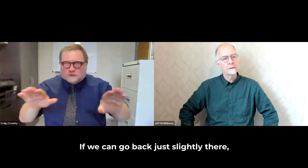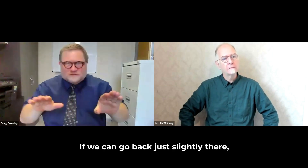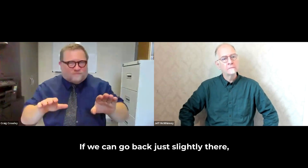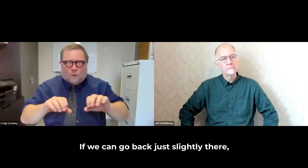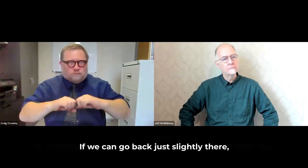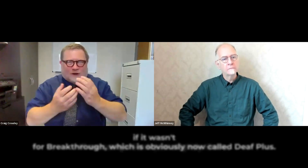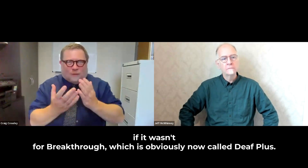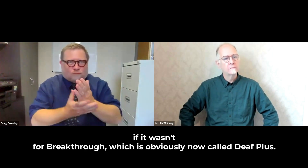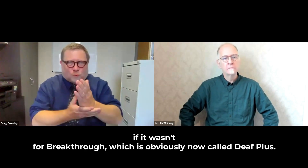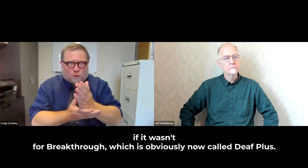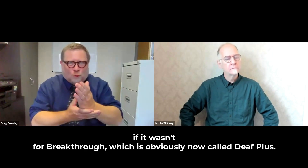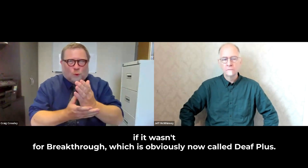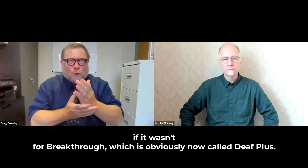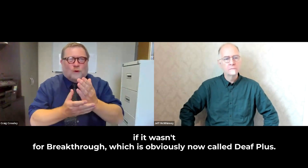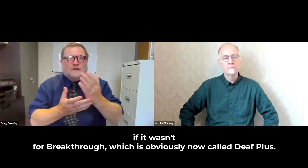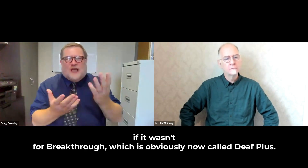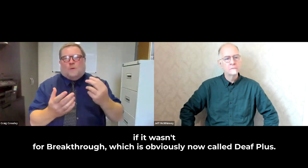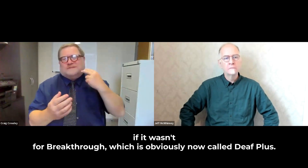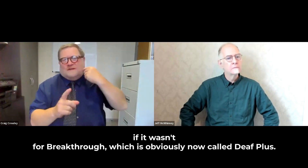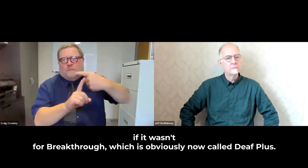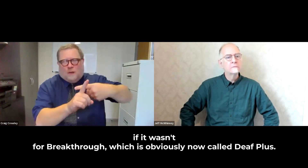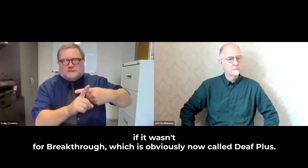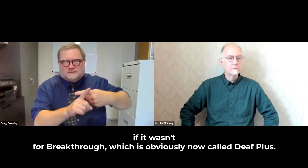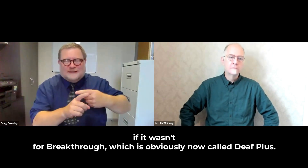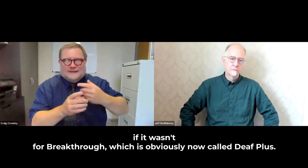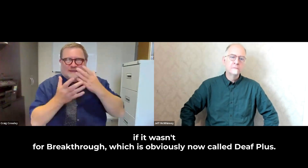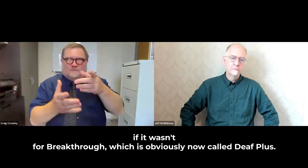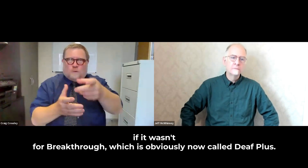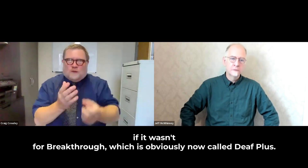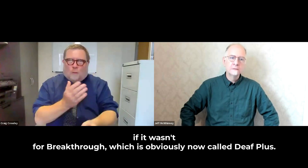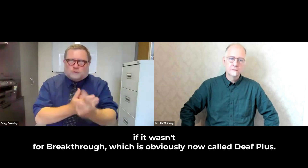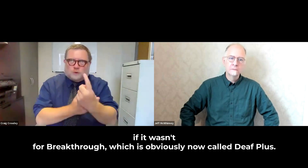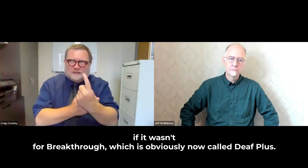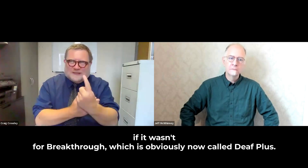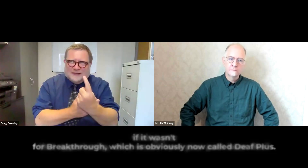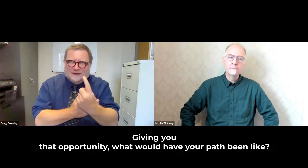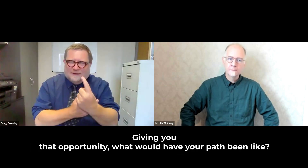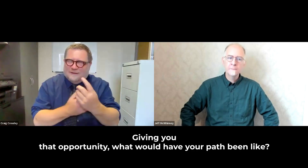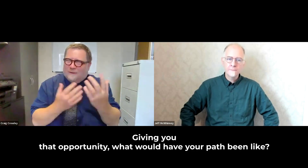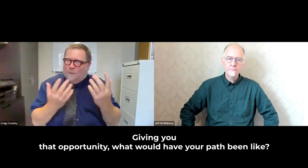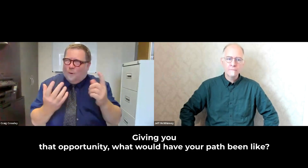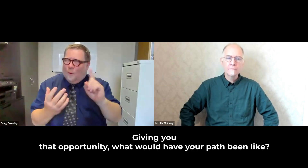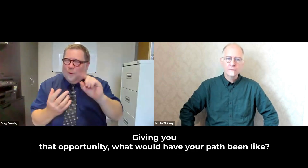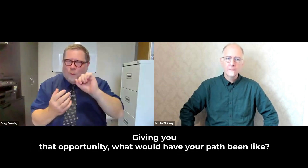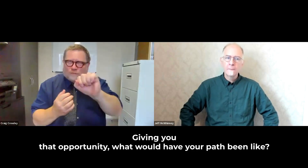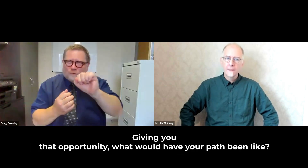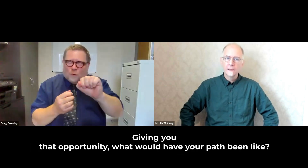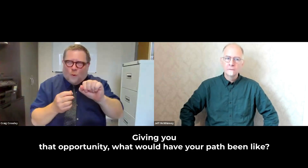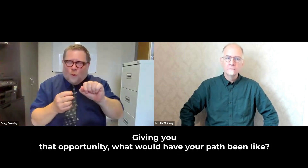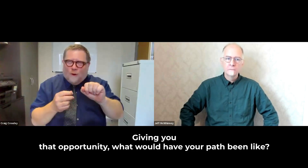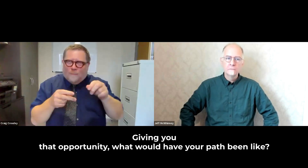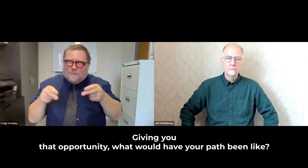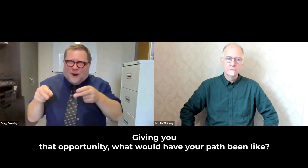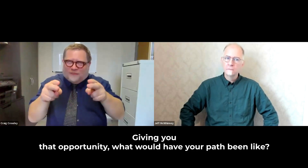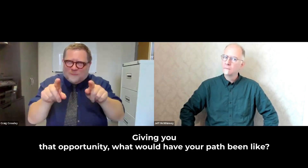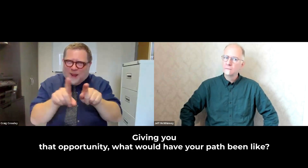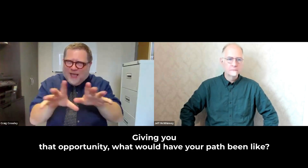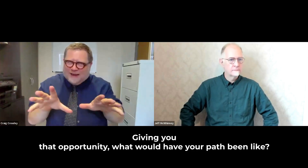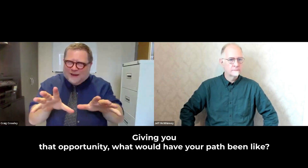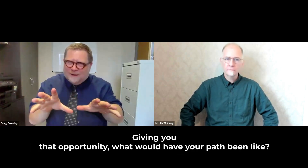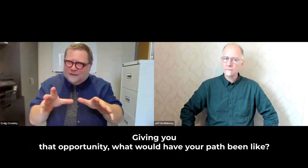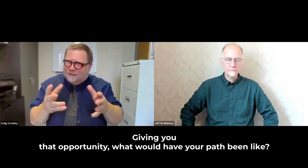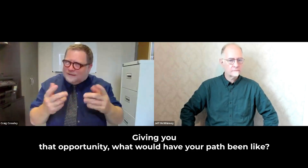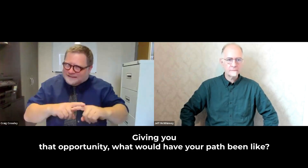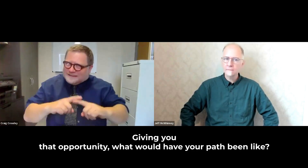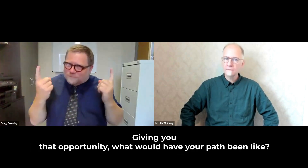there, so if it wasn't for Breakthrough, which is obviously now called Deaf Plus, giving you that opportunity, what would